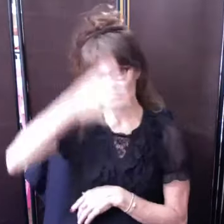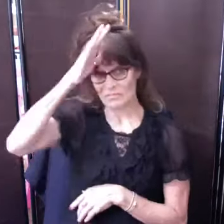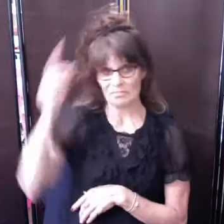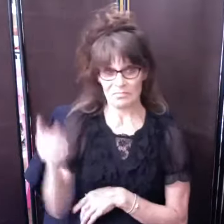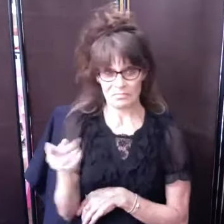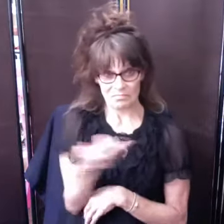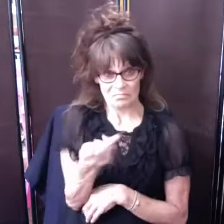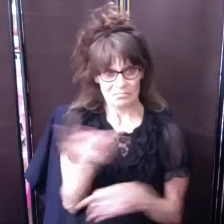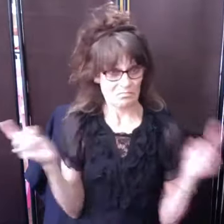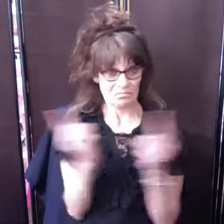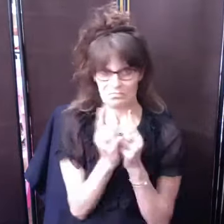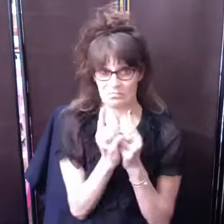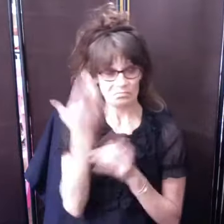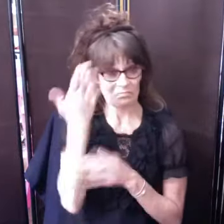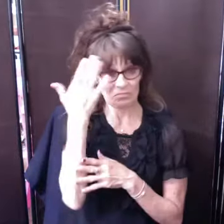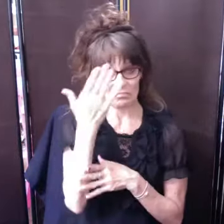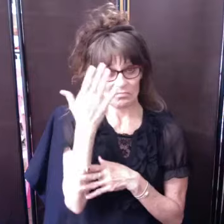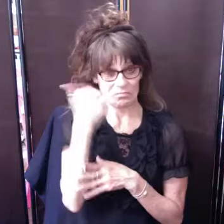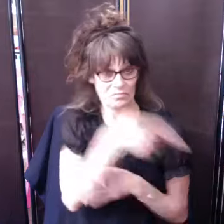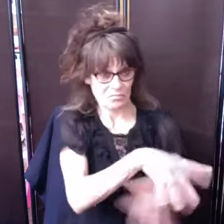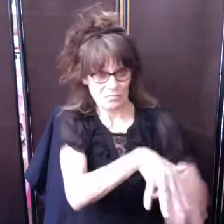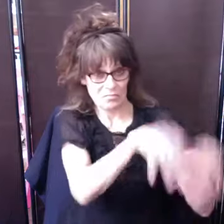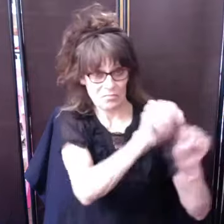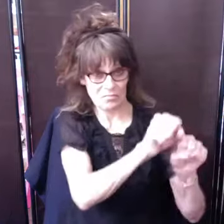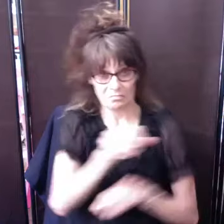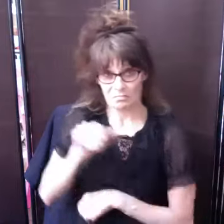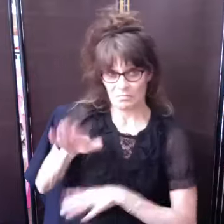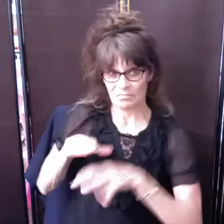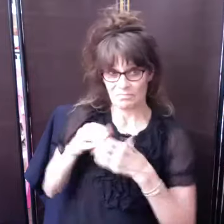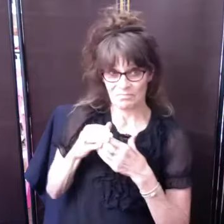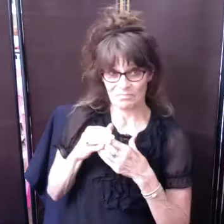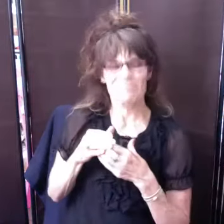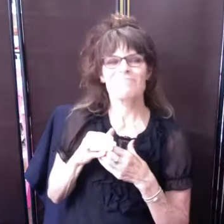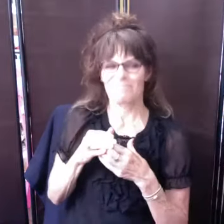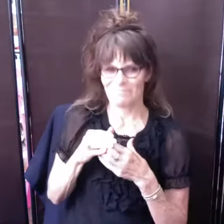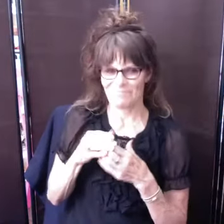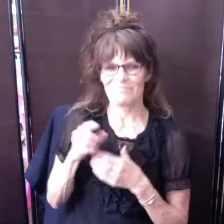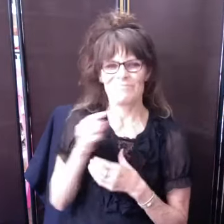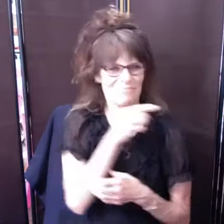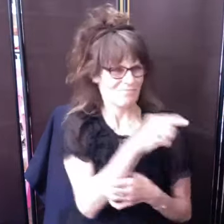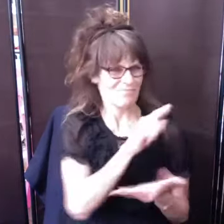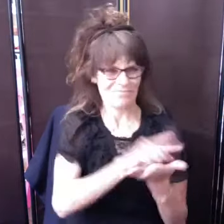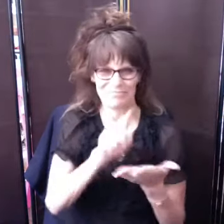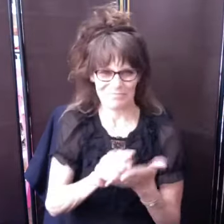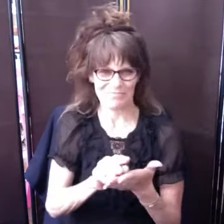anything about that, but I will promise you she liked that professor pretty good. The reason I know that is I'm sitting here in the Zoom room with you tonight.